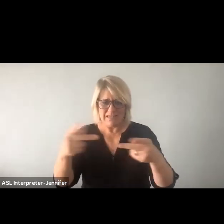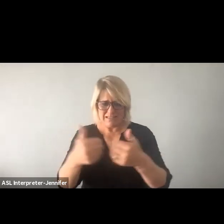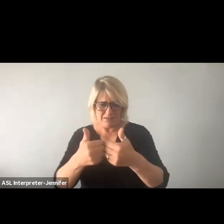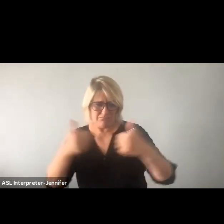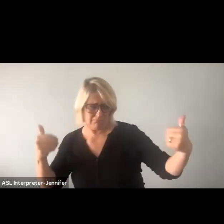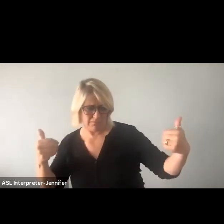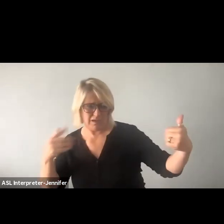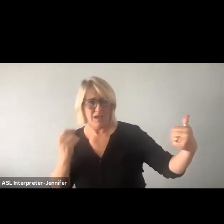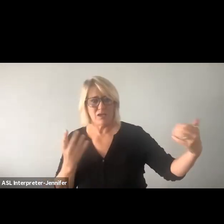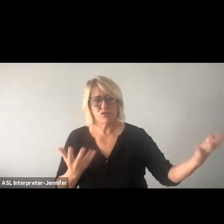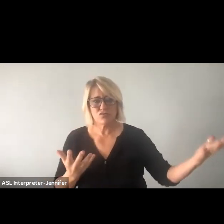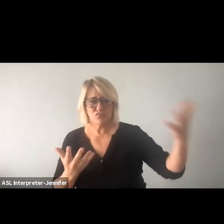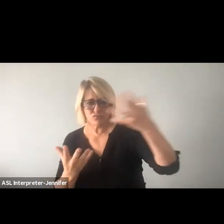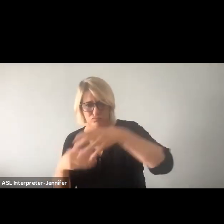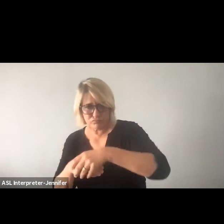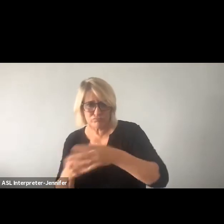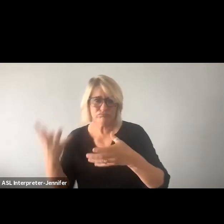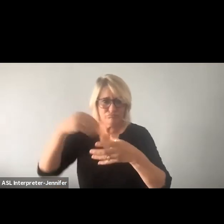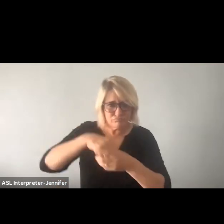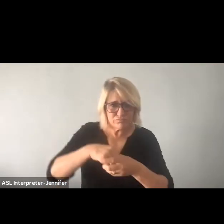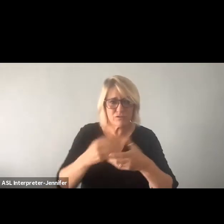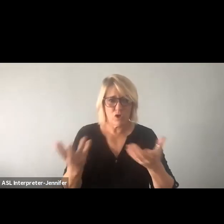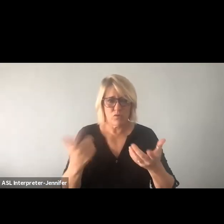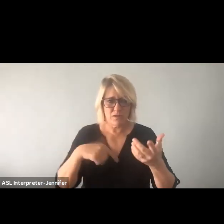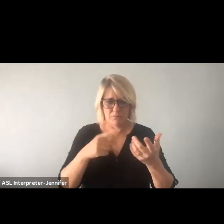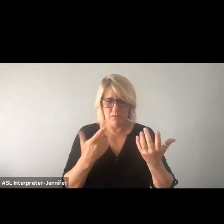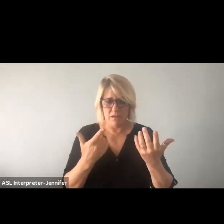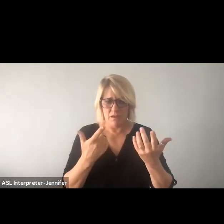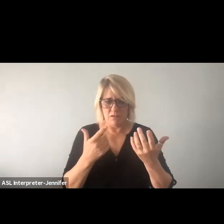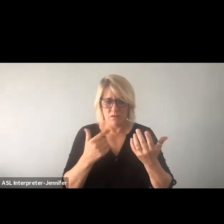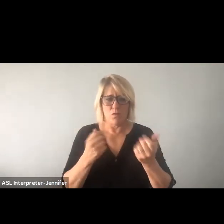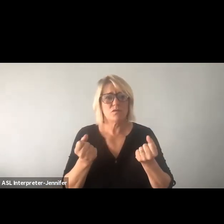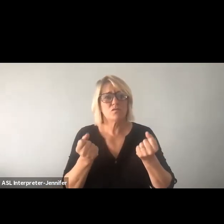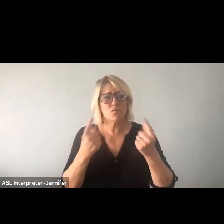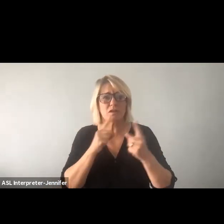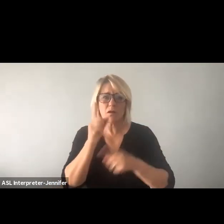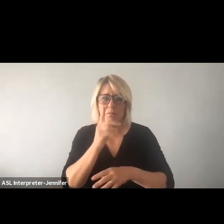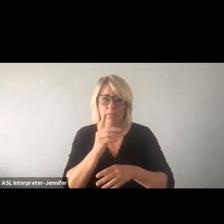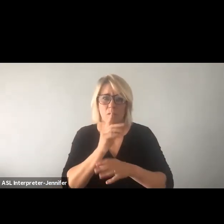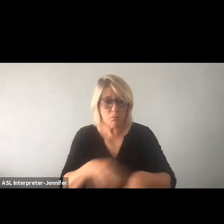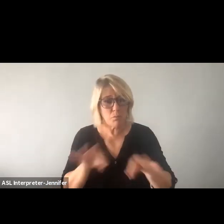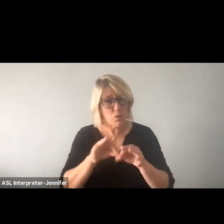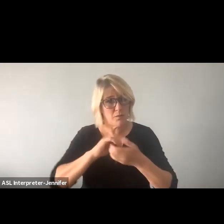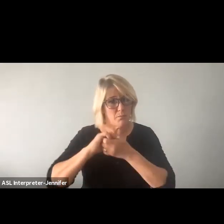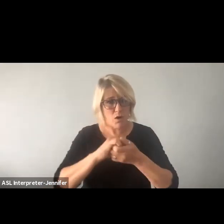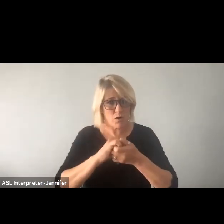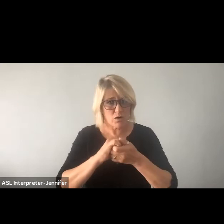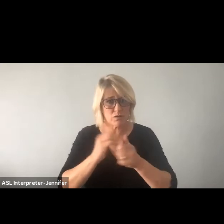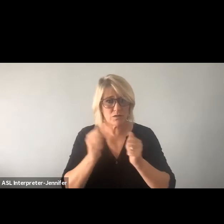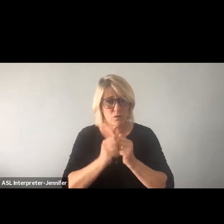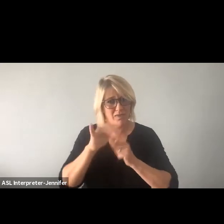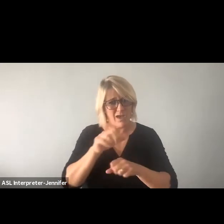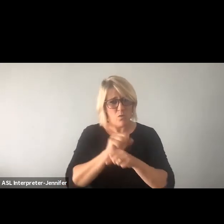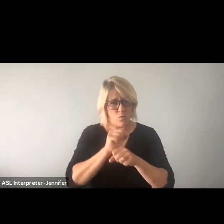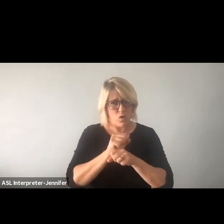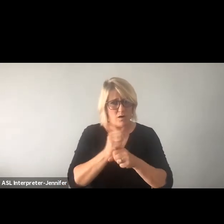from going in the first place. And again, CILs have been such important partners in the Olmstead litigation work that I've